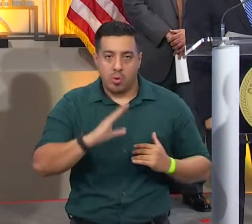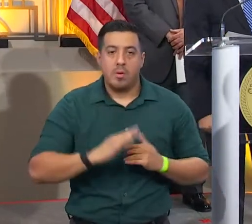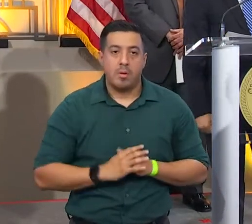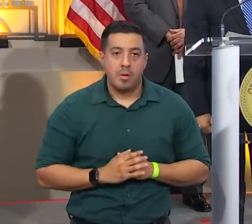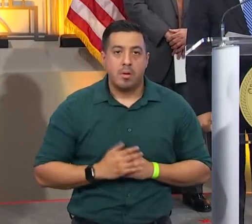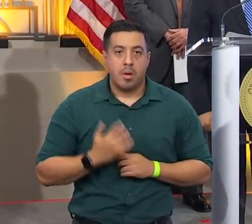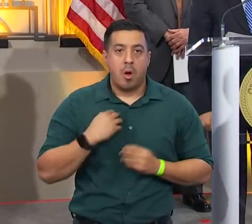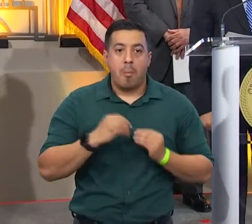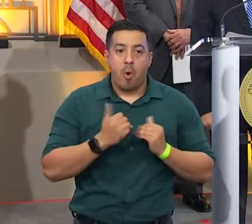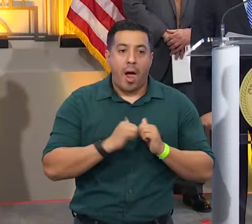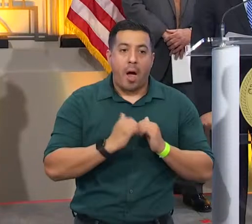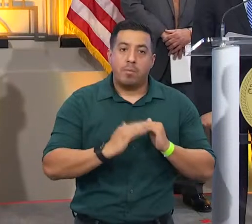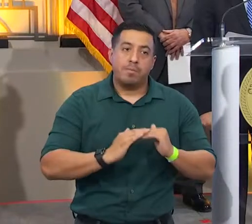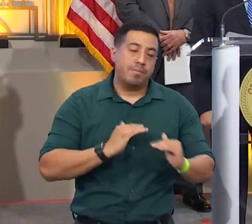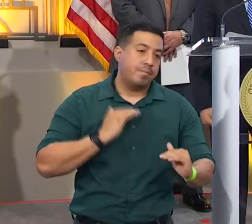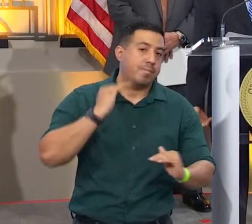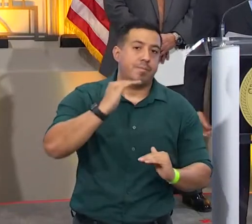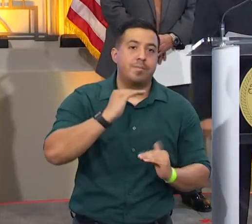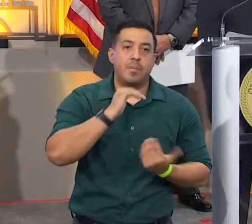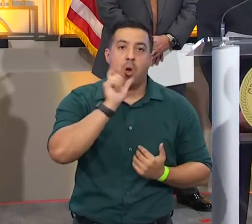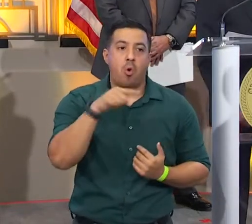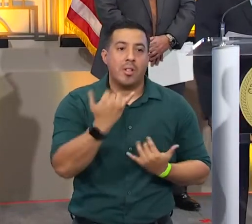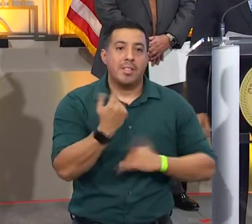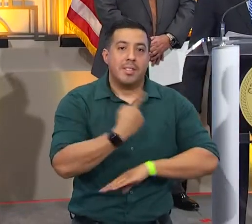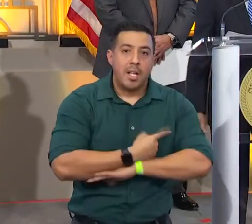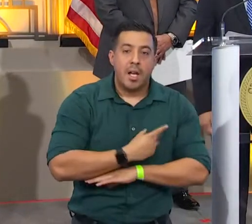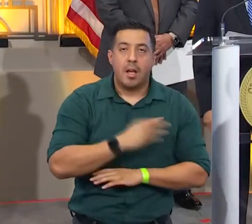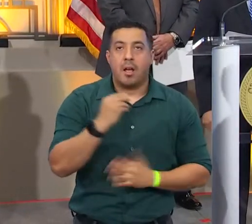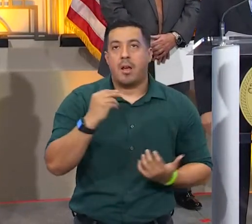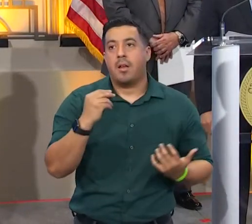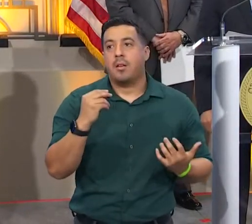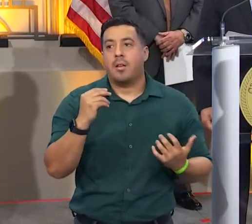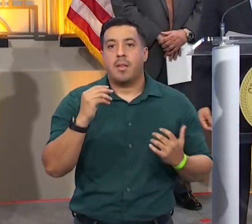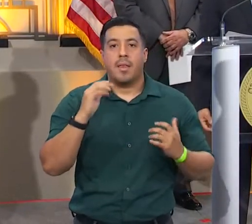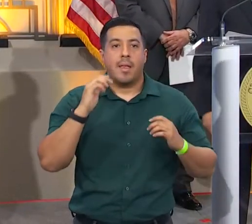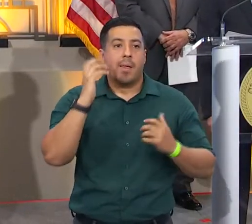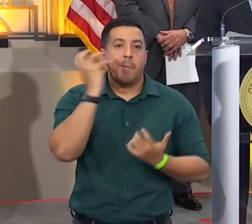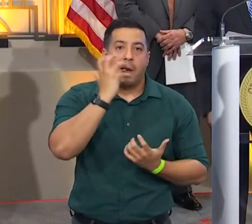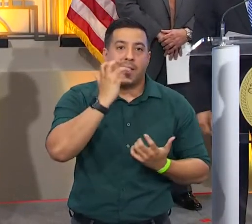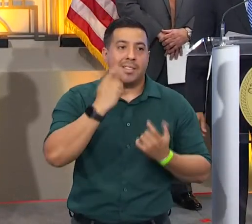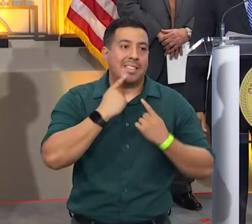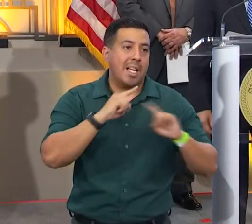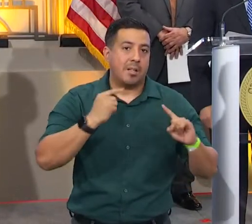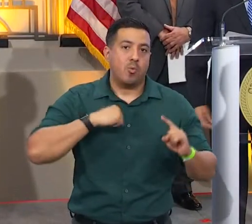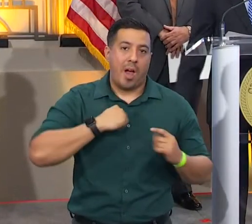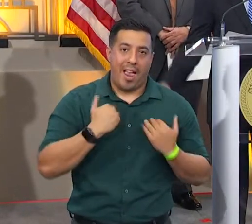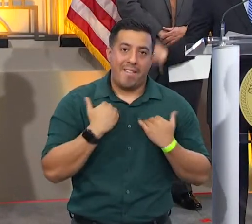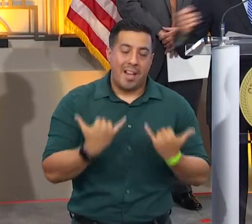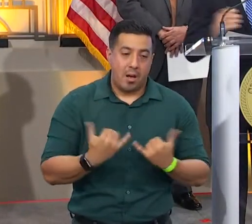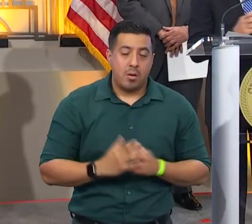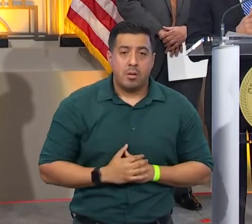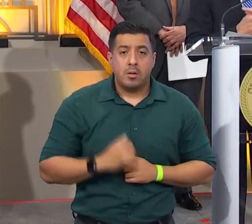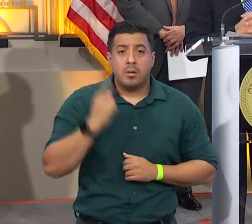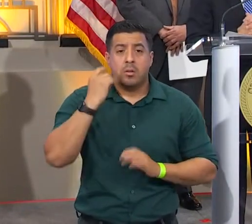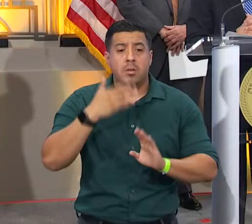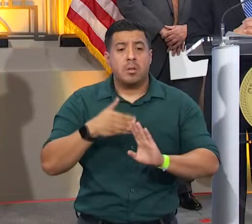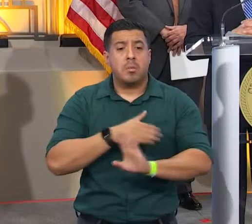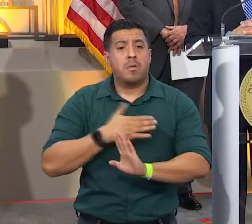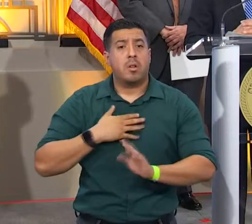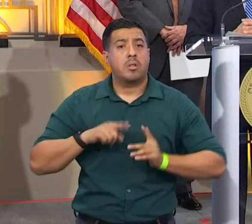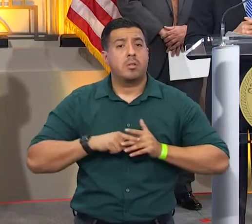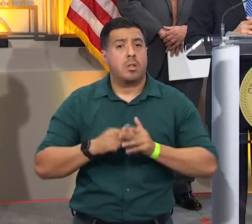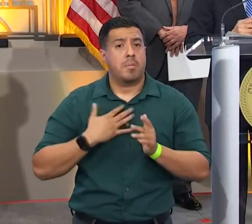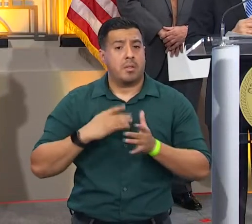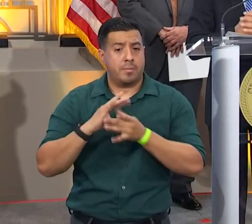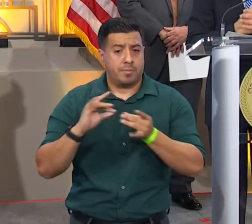and take it even further beyond today and the amazing announcement that we have. But before I start my